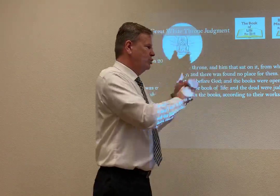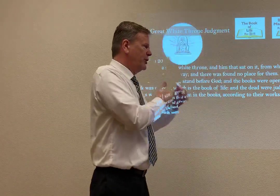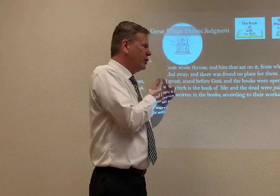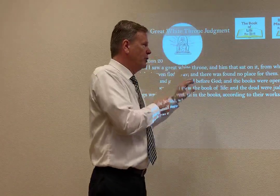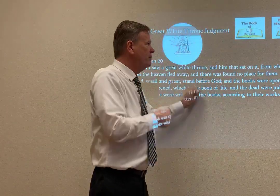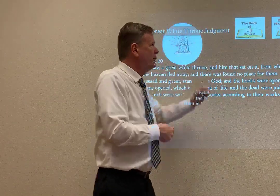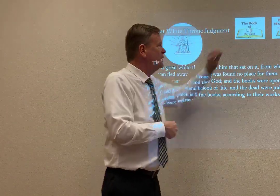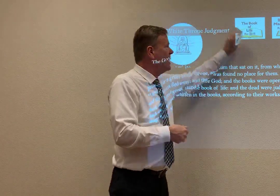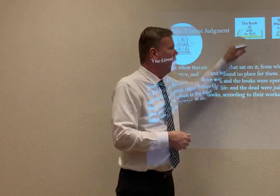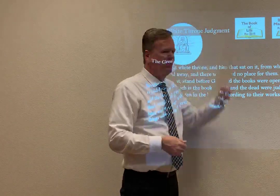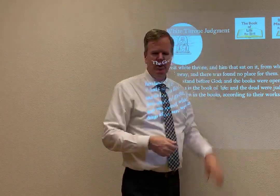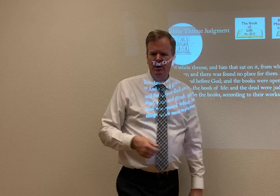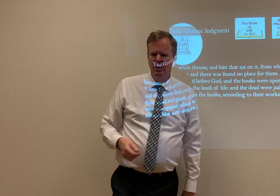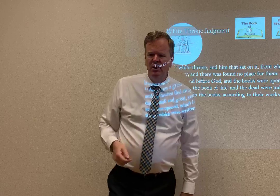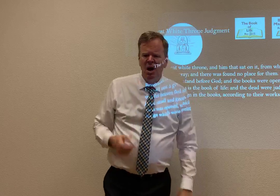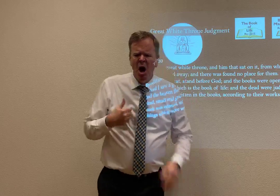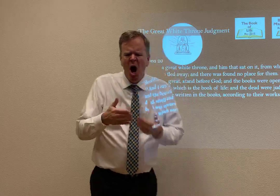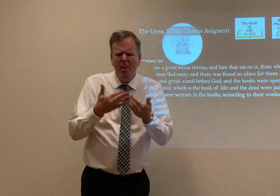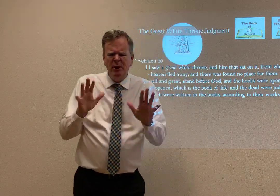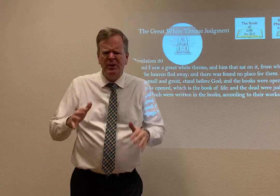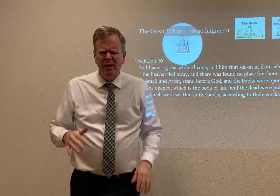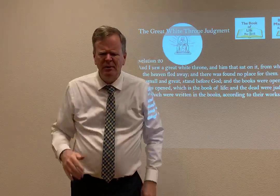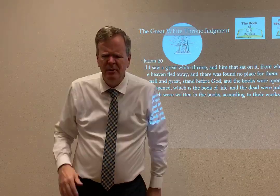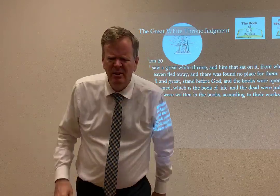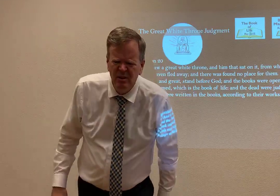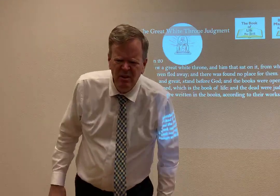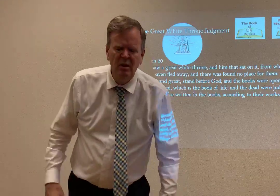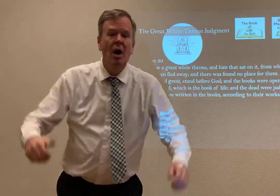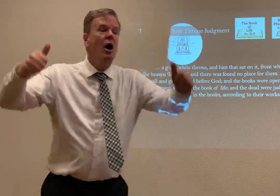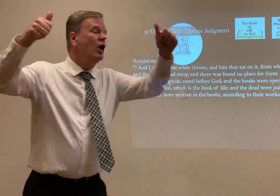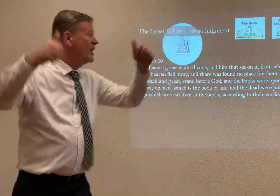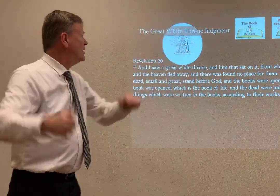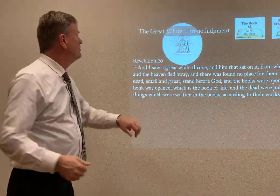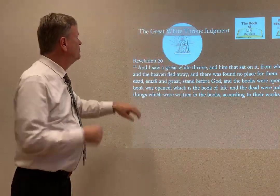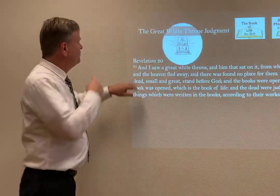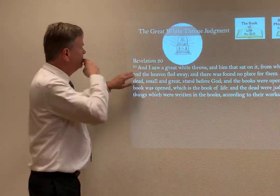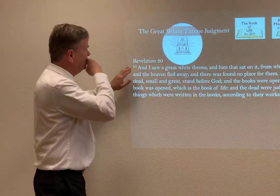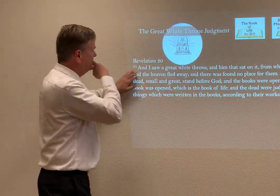And I'm pulling this from the scripture here. I'm adding it there. I'm almost done. Okay.